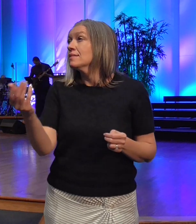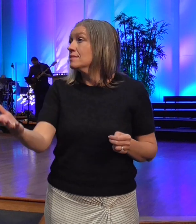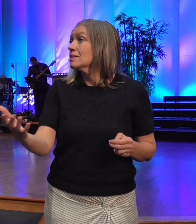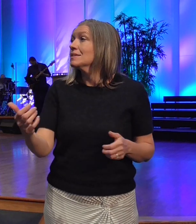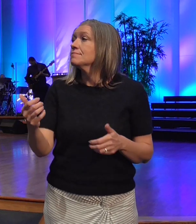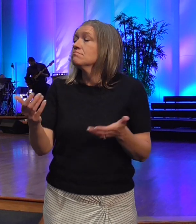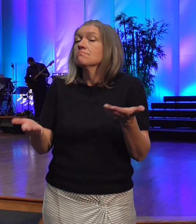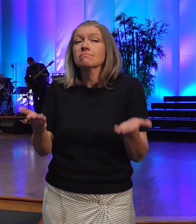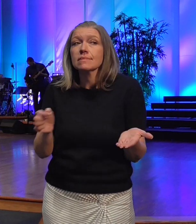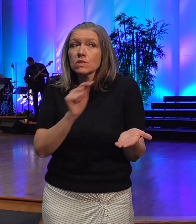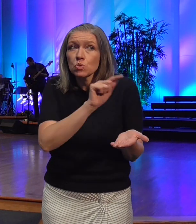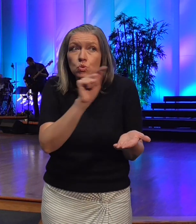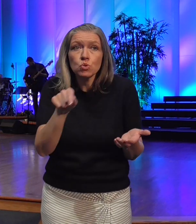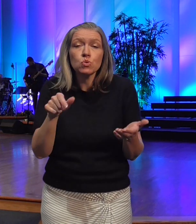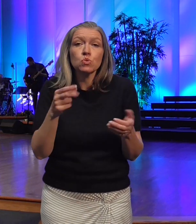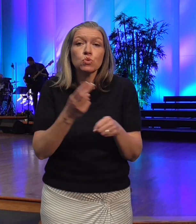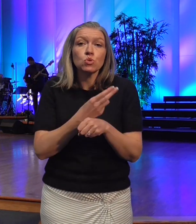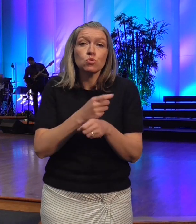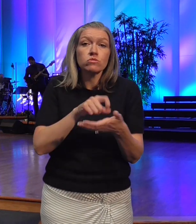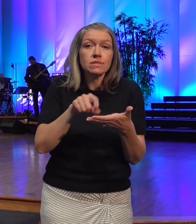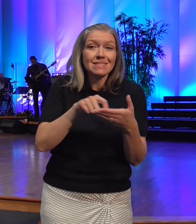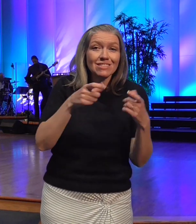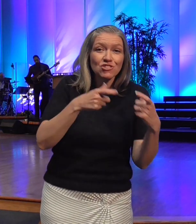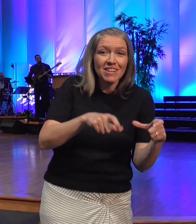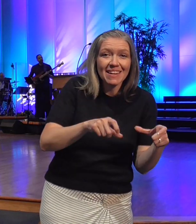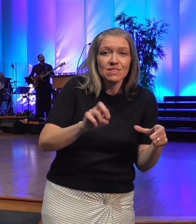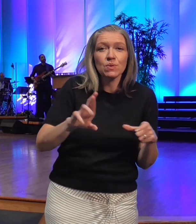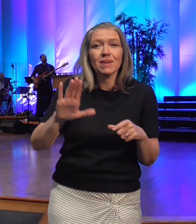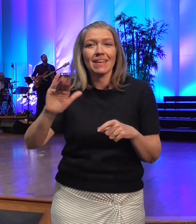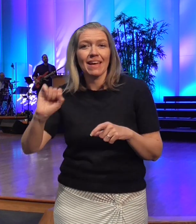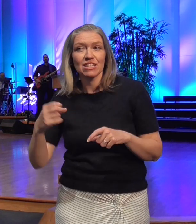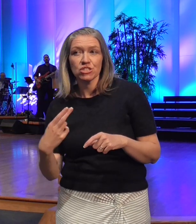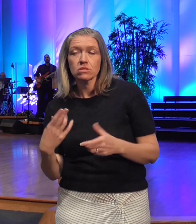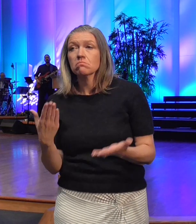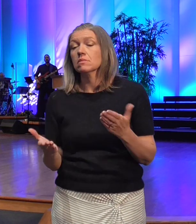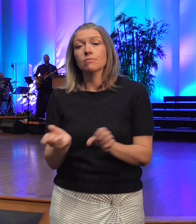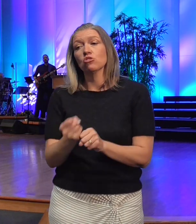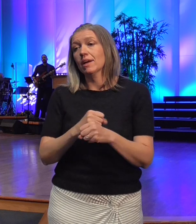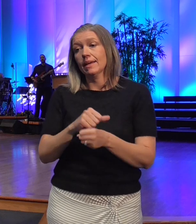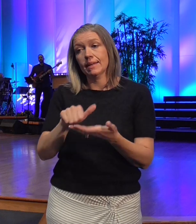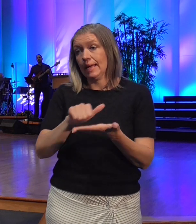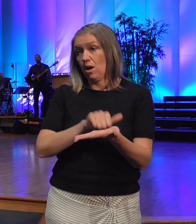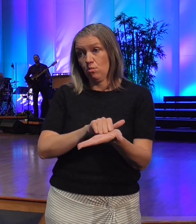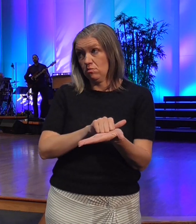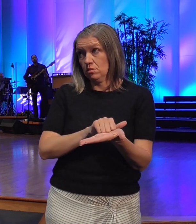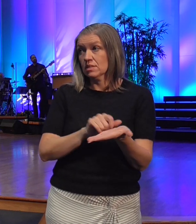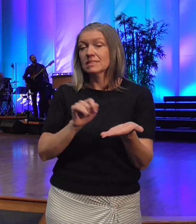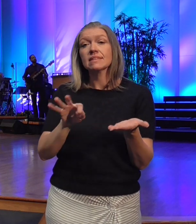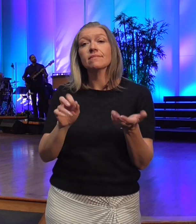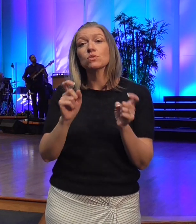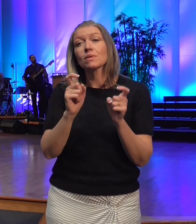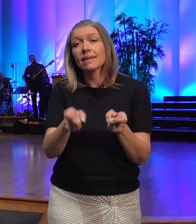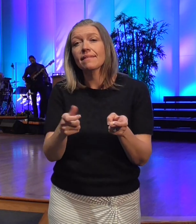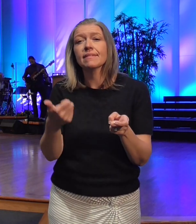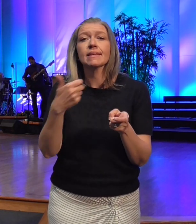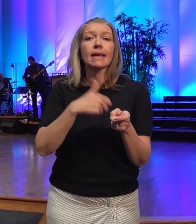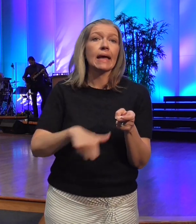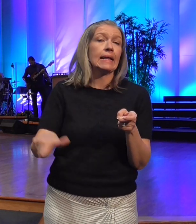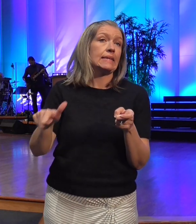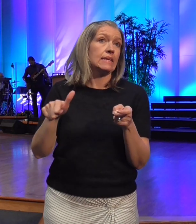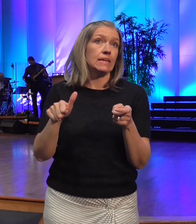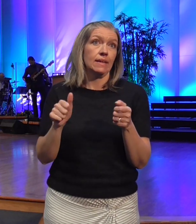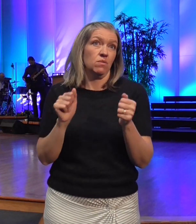even if you are a check giver or a cash giver, you may want to create an account, because if you give in any identifiable